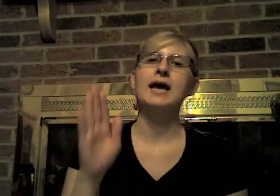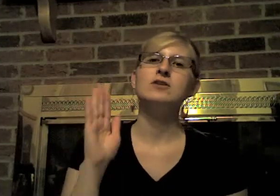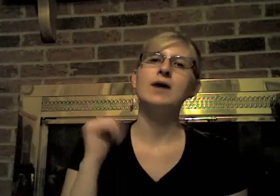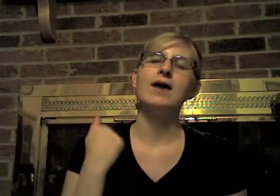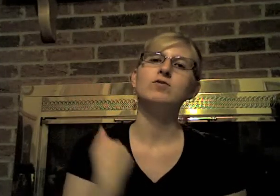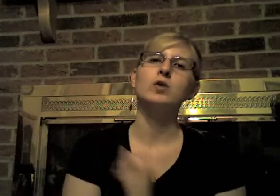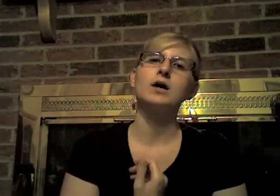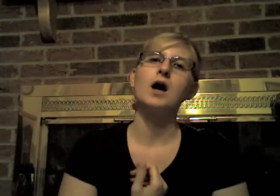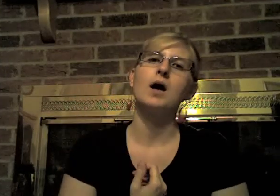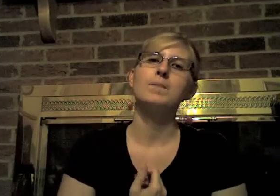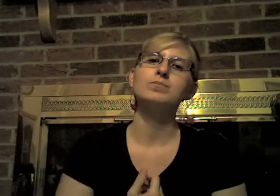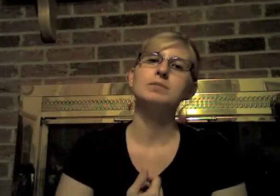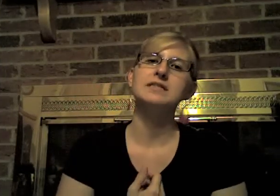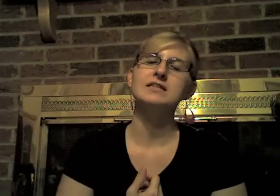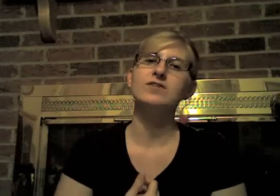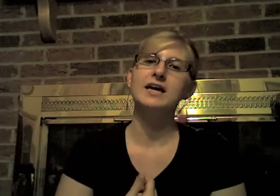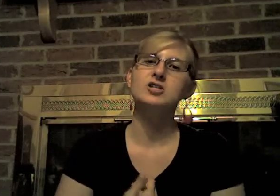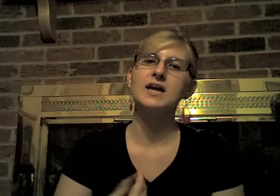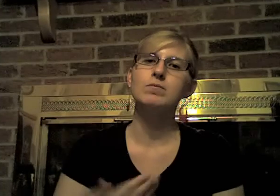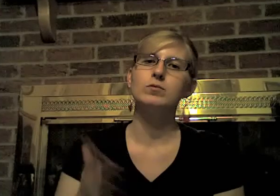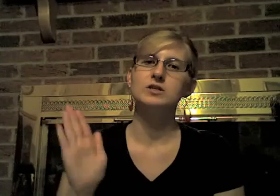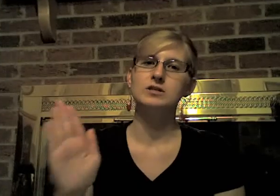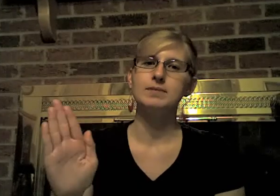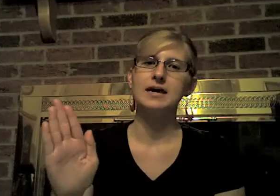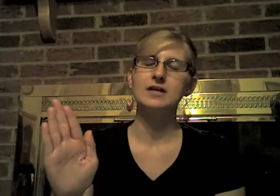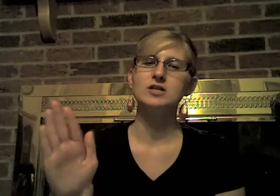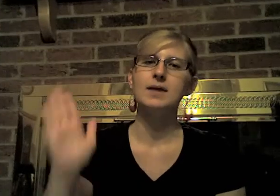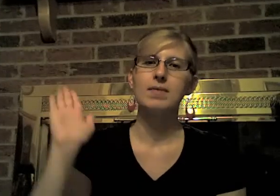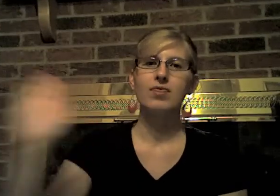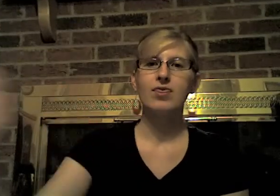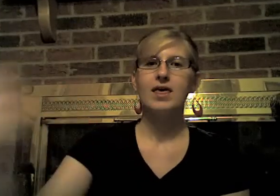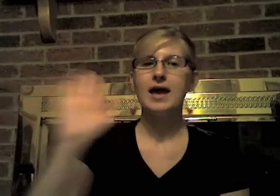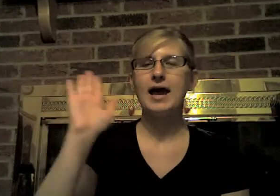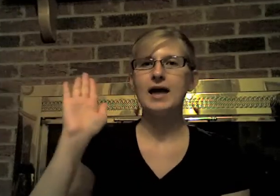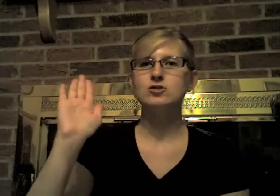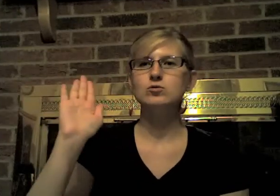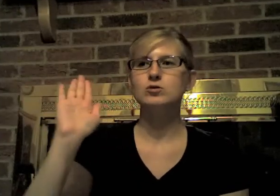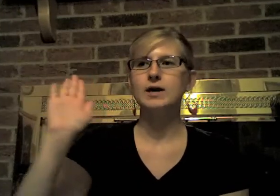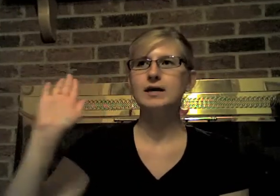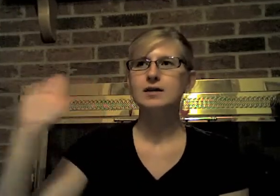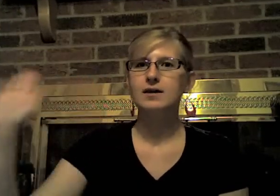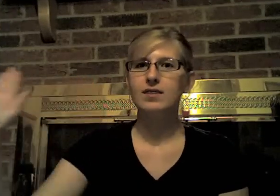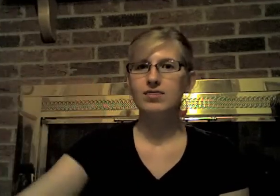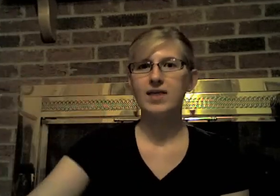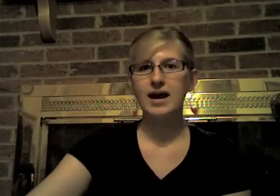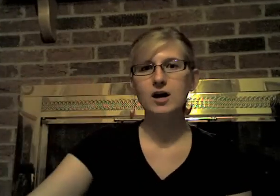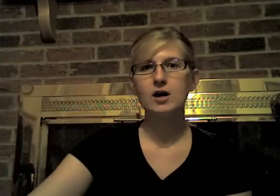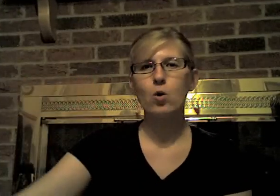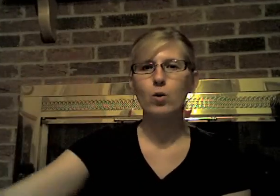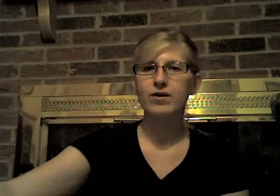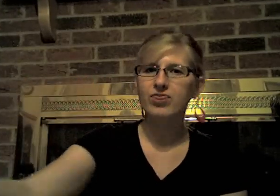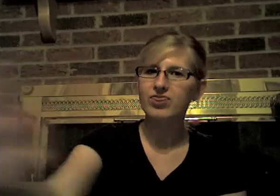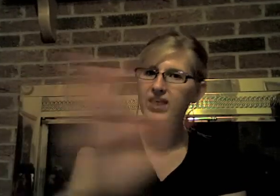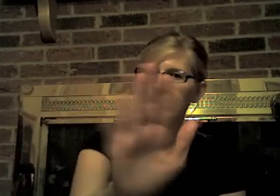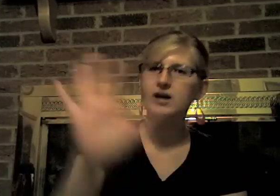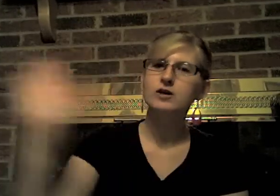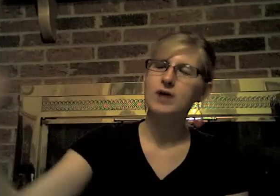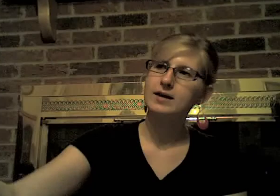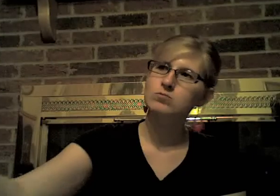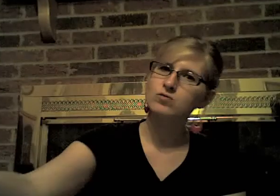you have your possessive hand shape, which is the B hand shape, and you do it there or there. You kind of move it